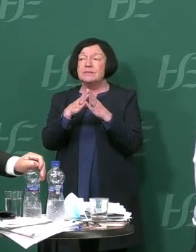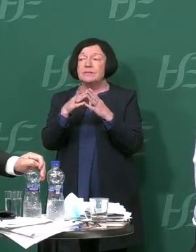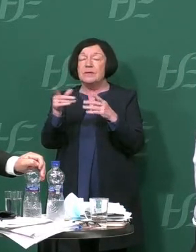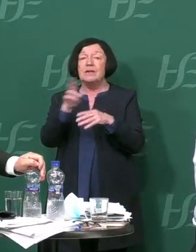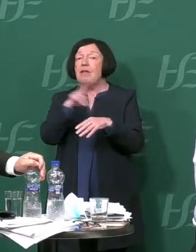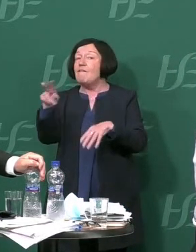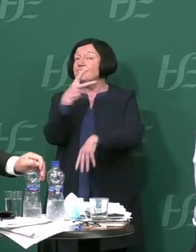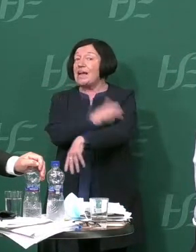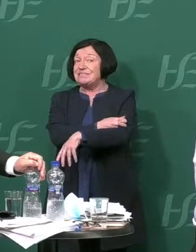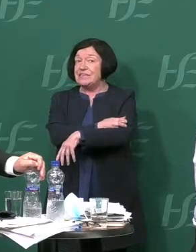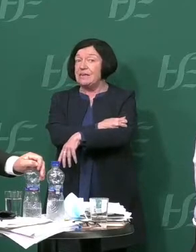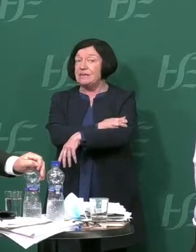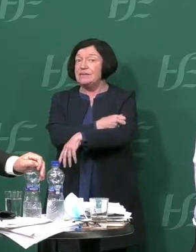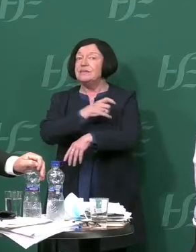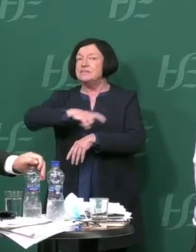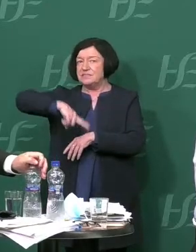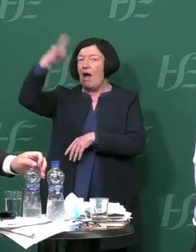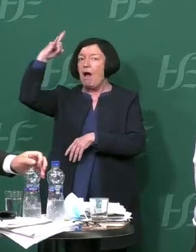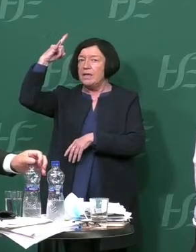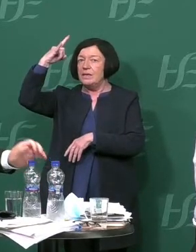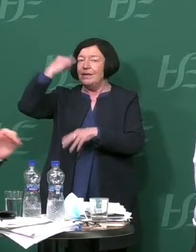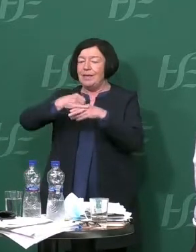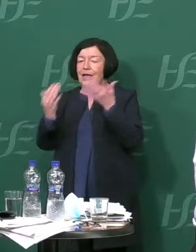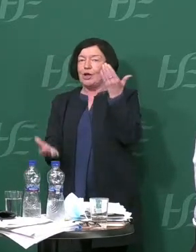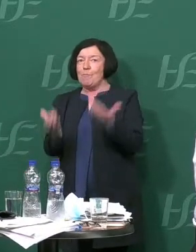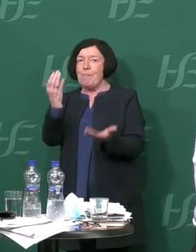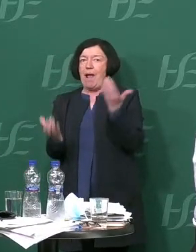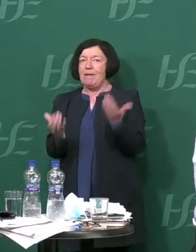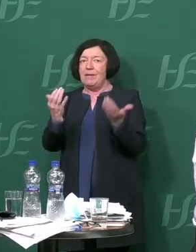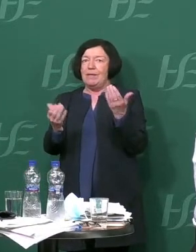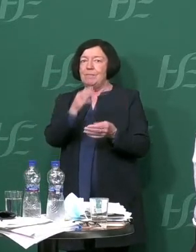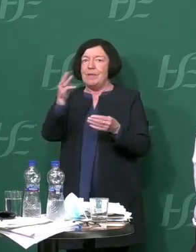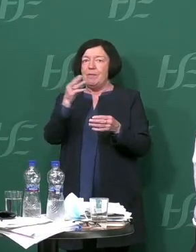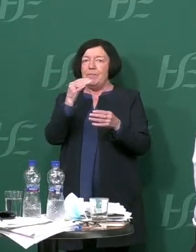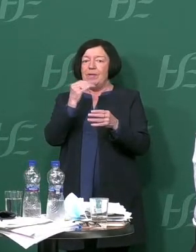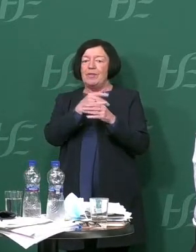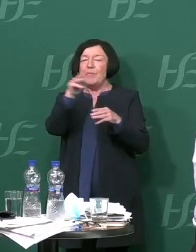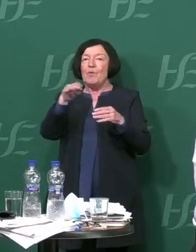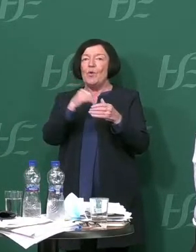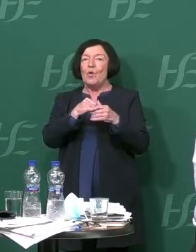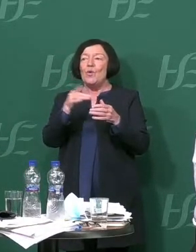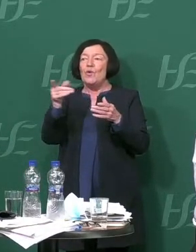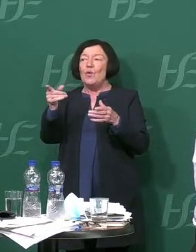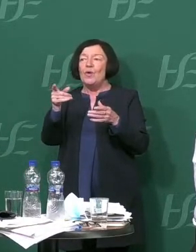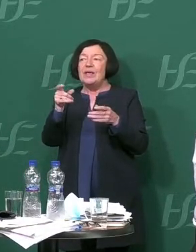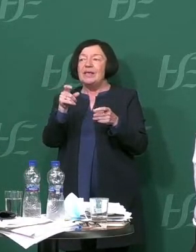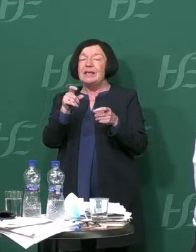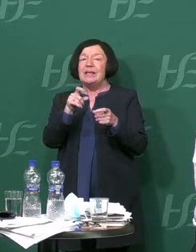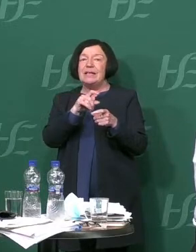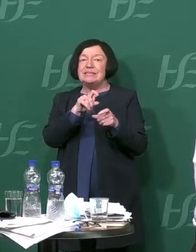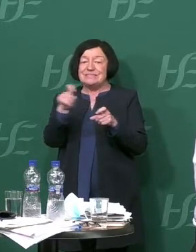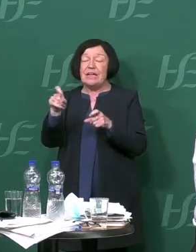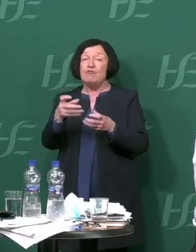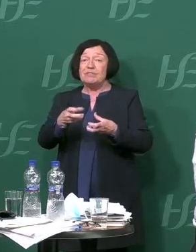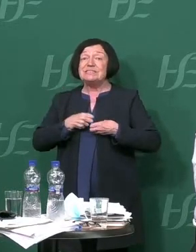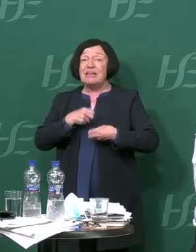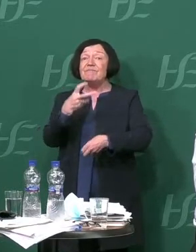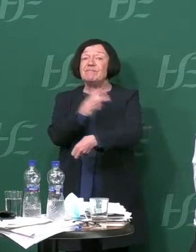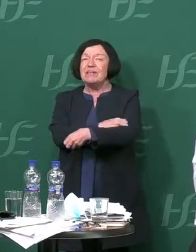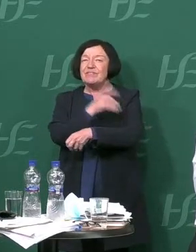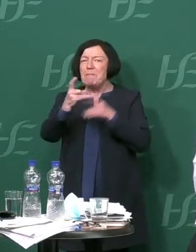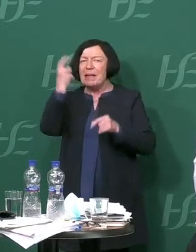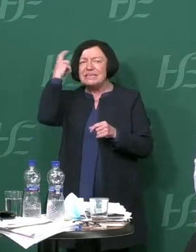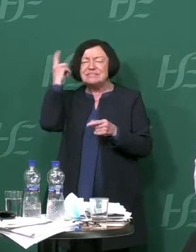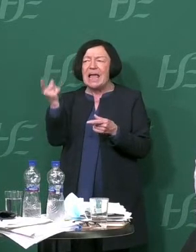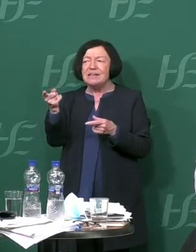not vaccinated is high in proportion to people, the percentage of the population who haven't still received a vaccination, if that makes